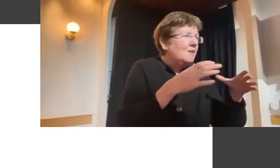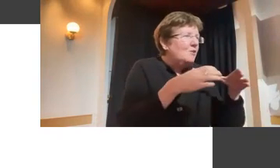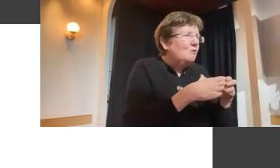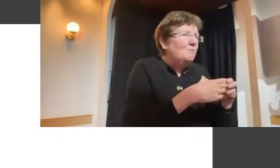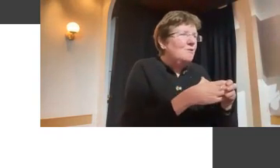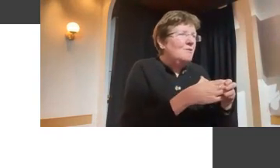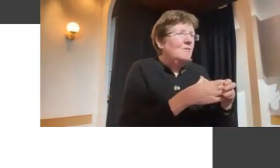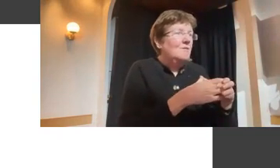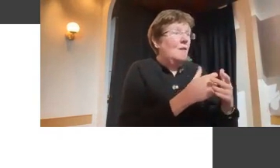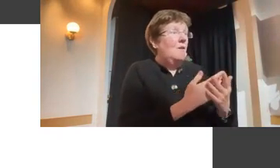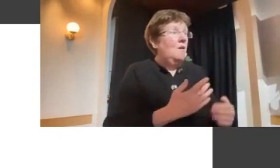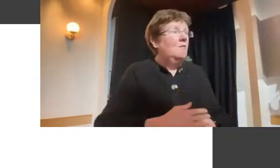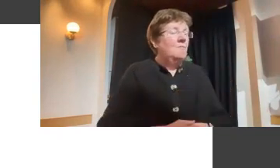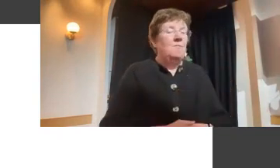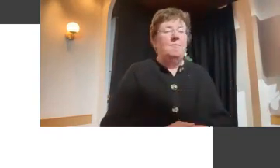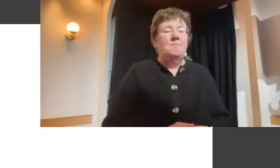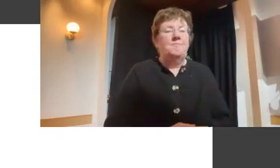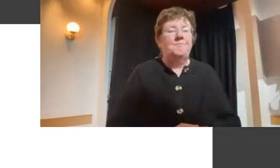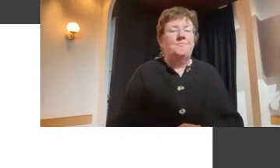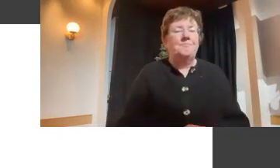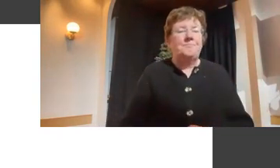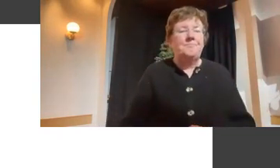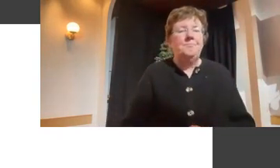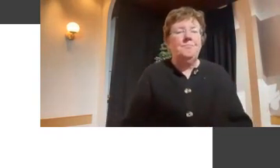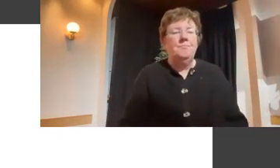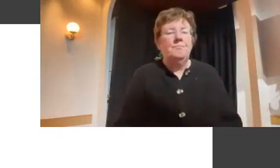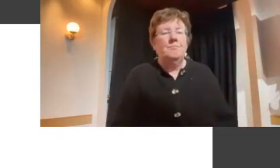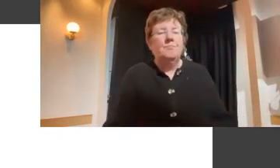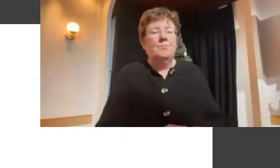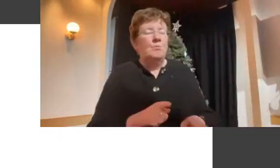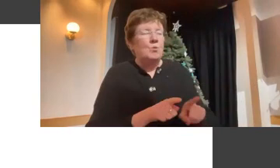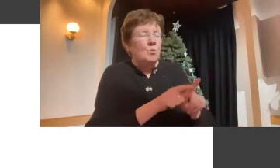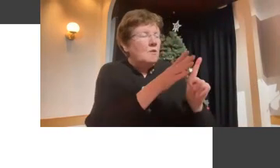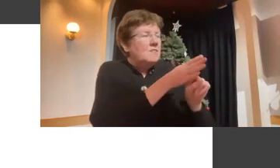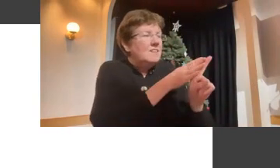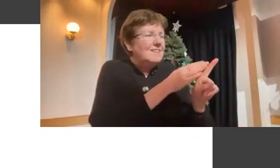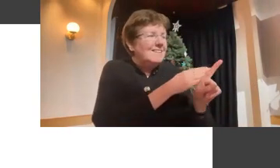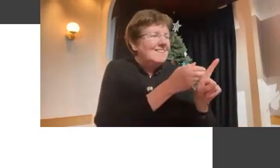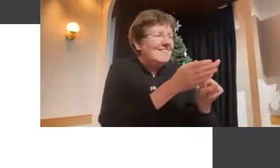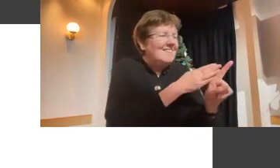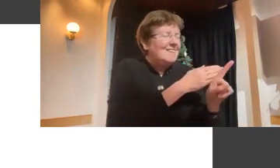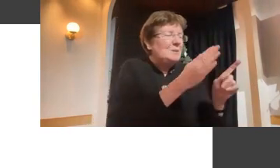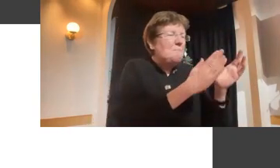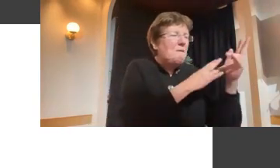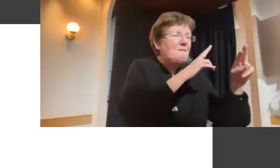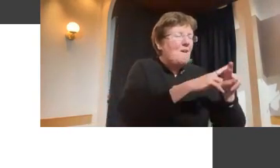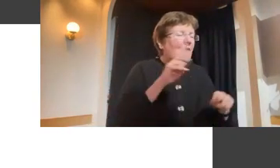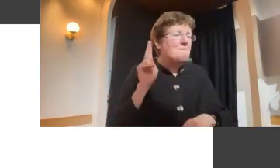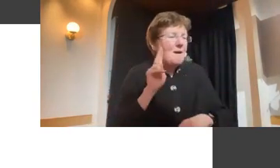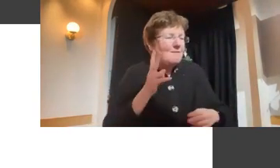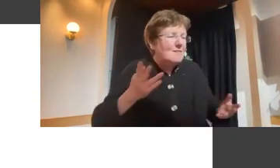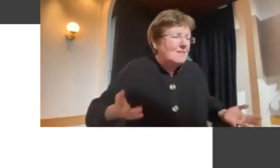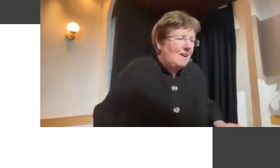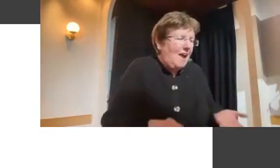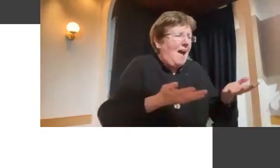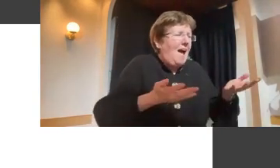And there's also support for early years and new roles in both Gaelic and in Welsh.